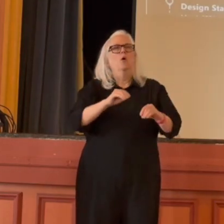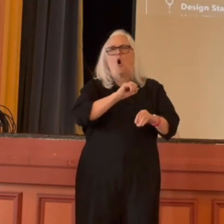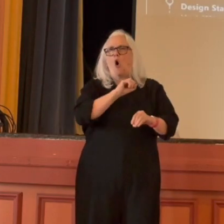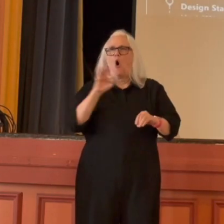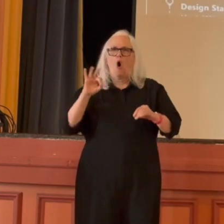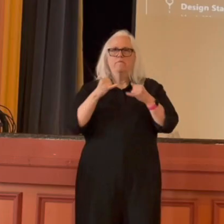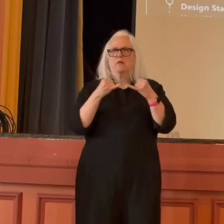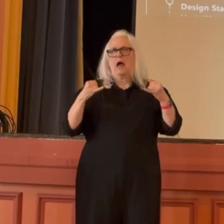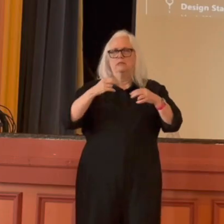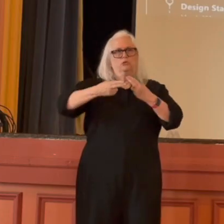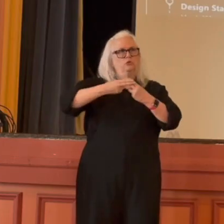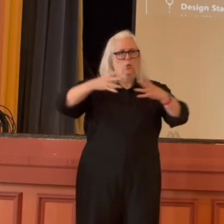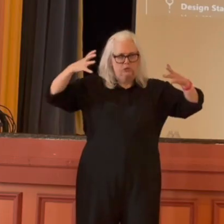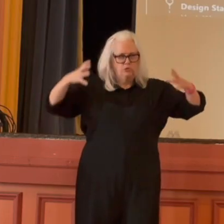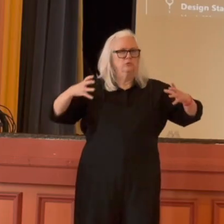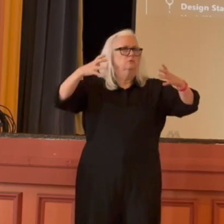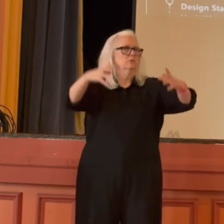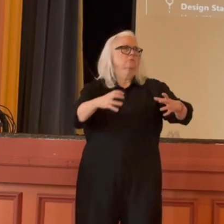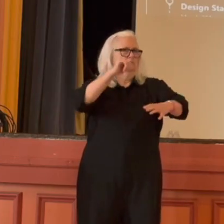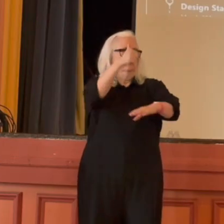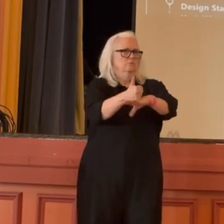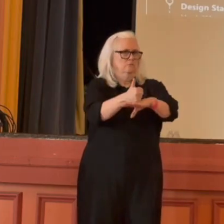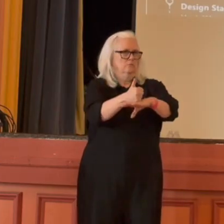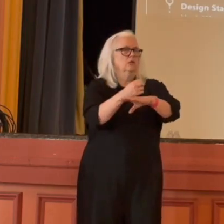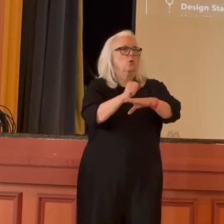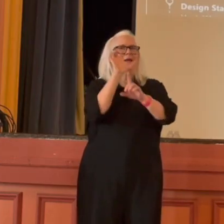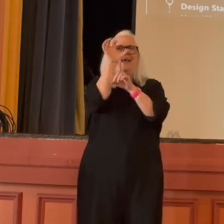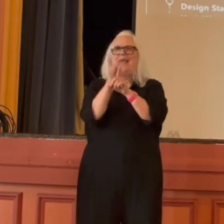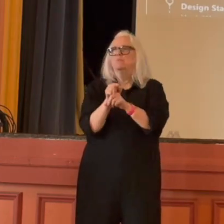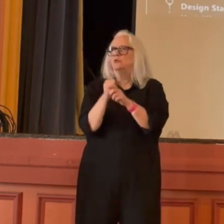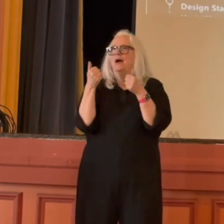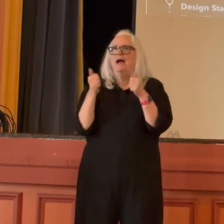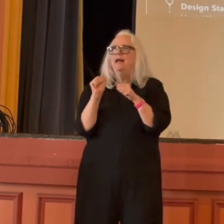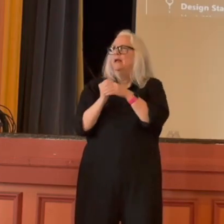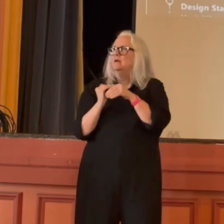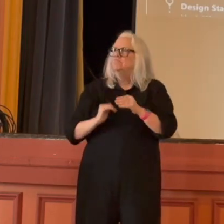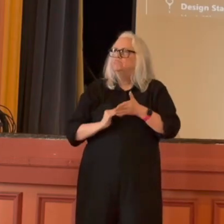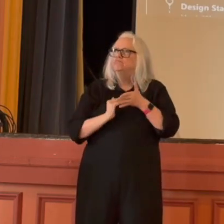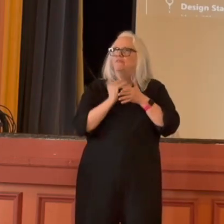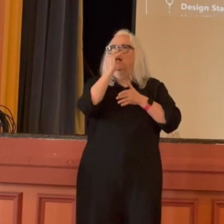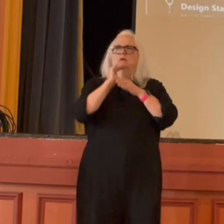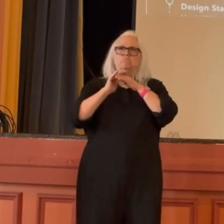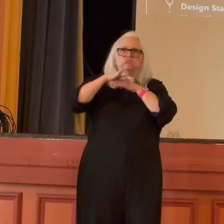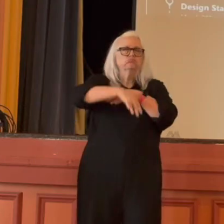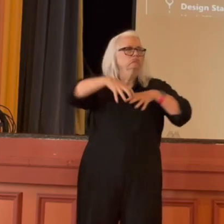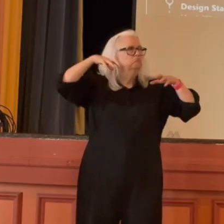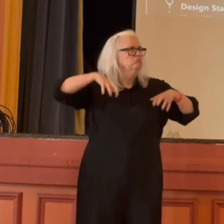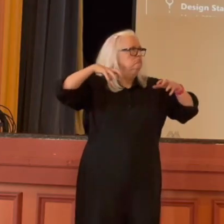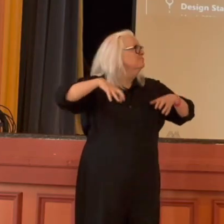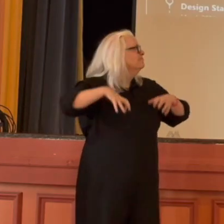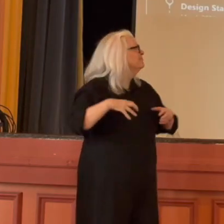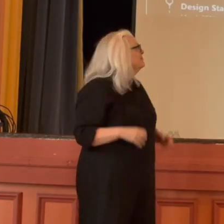capture flows so that and store in this back lot area here.